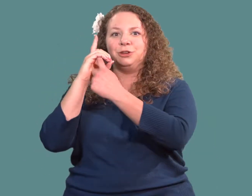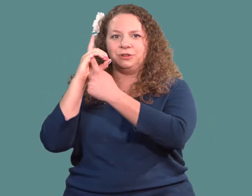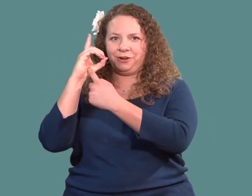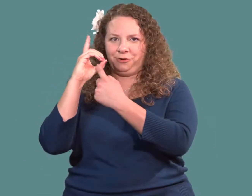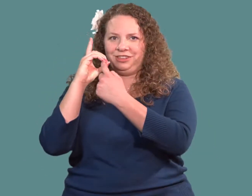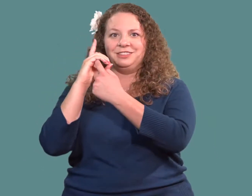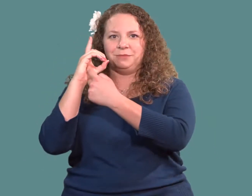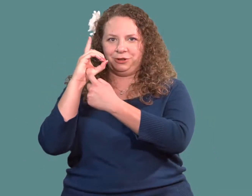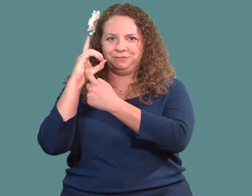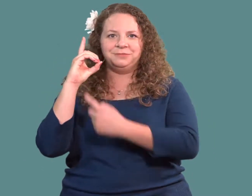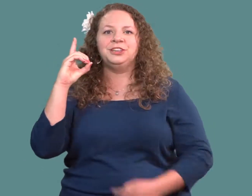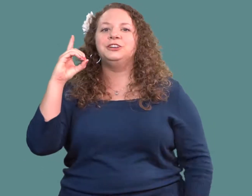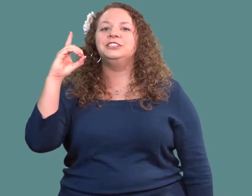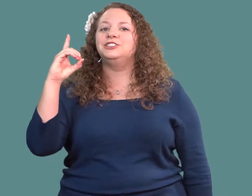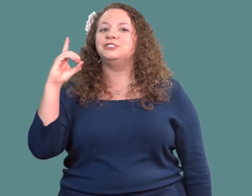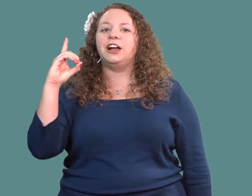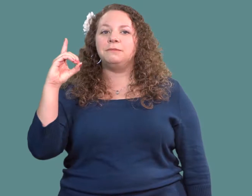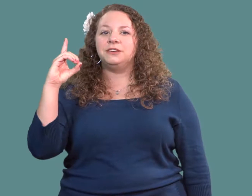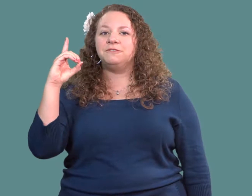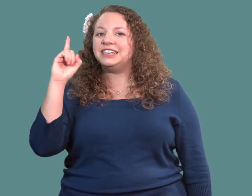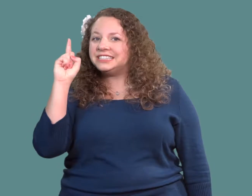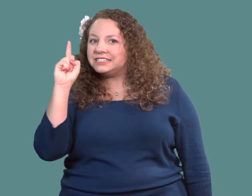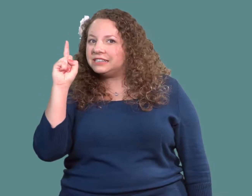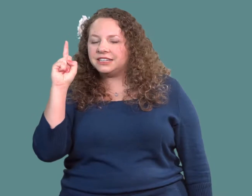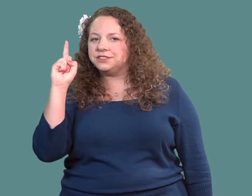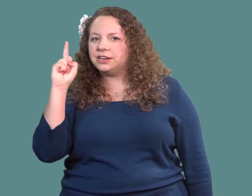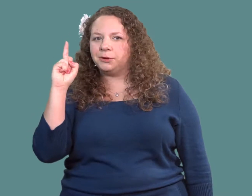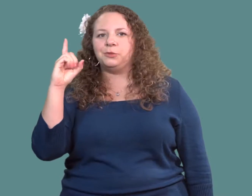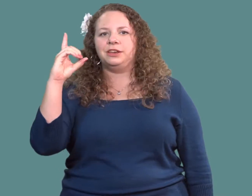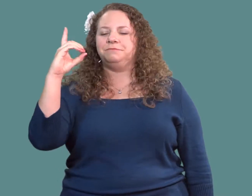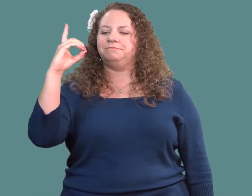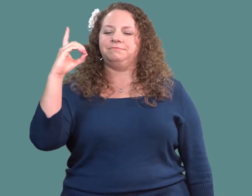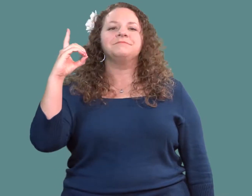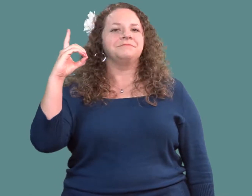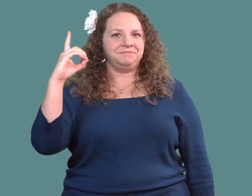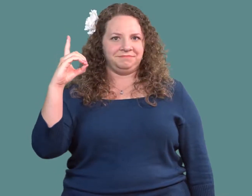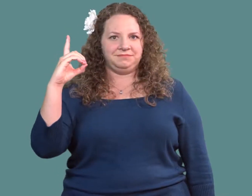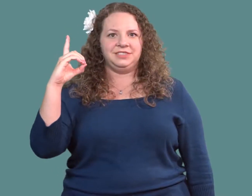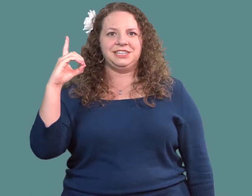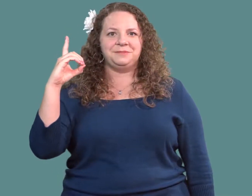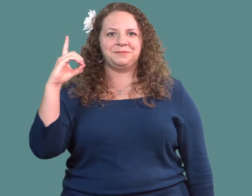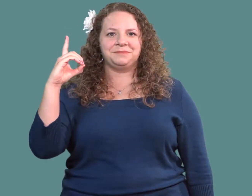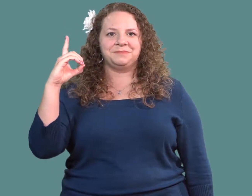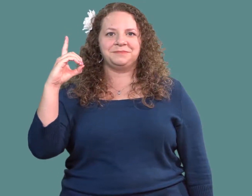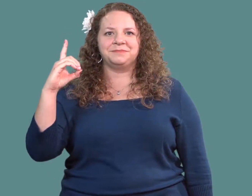donut hole in the middle. Your D should not be a fist, as in the number 1. D.